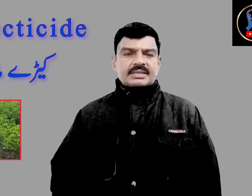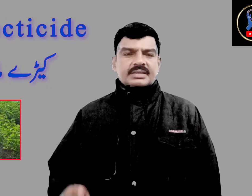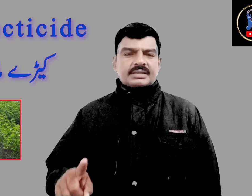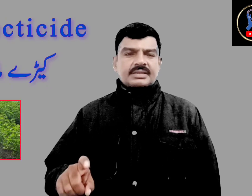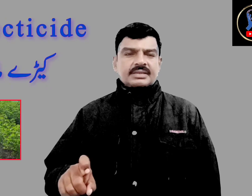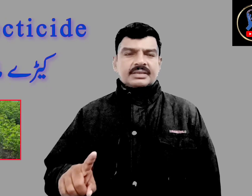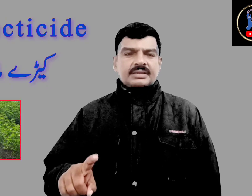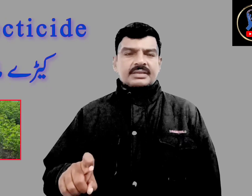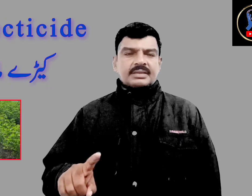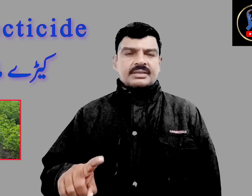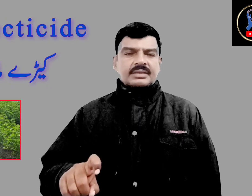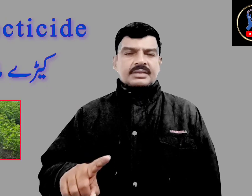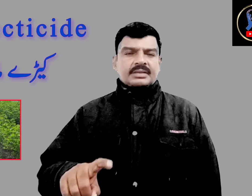insecticides,